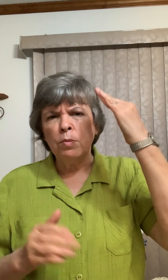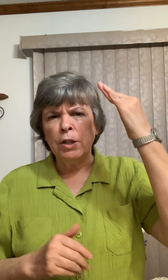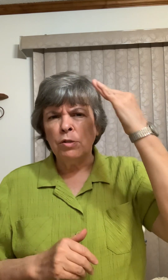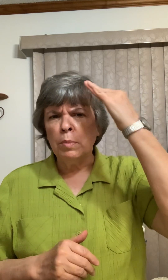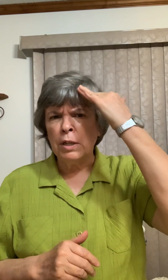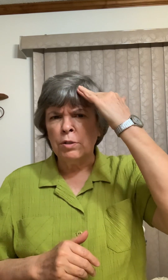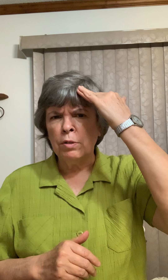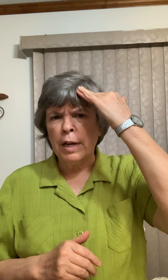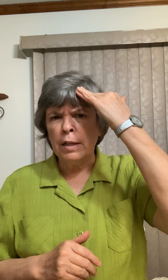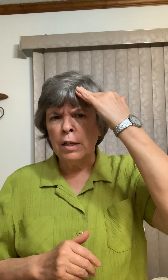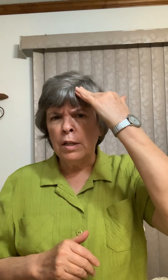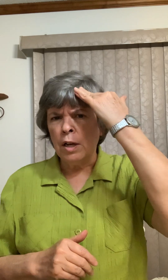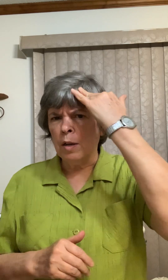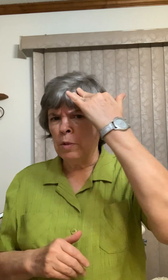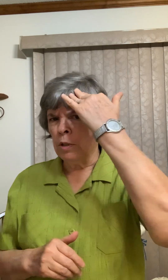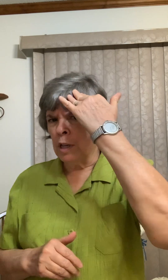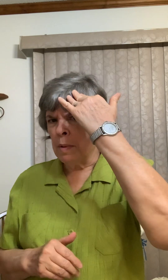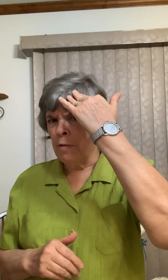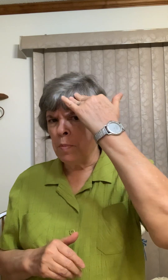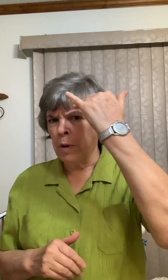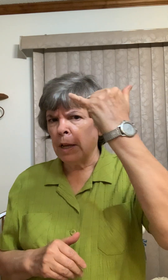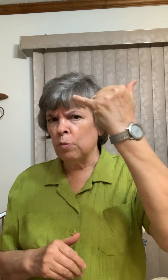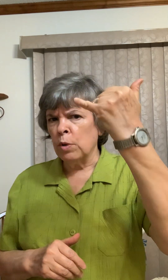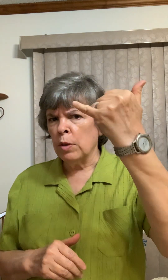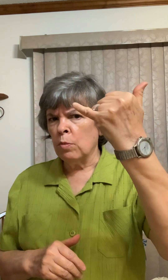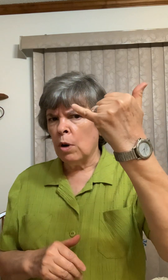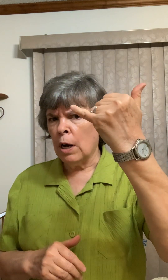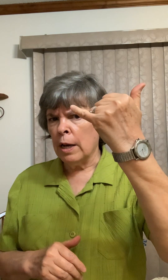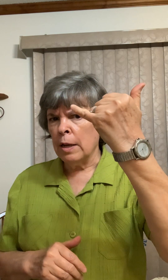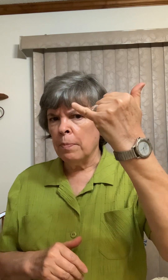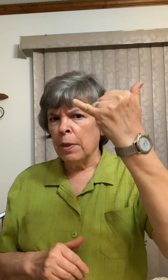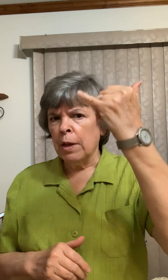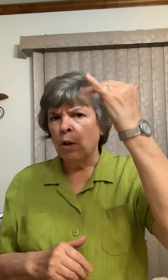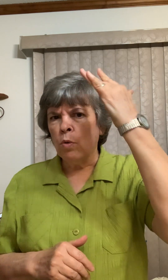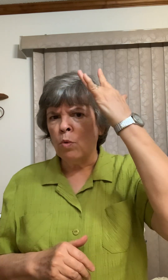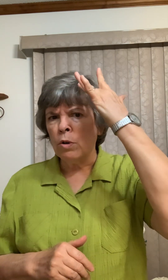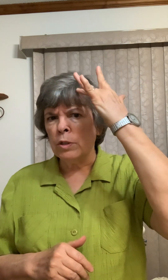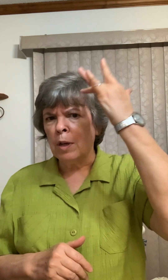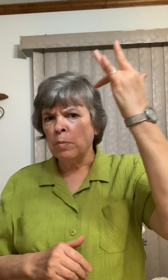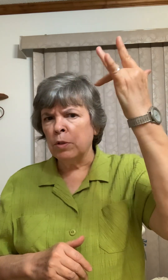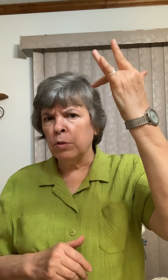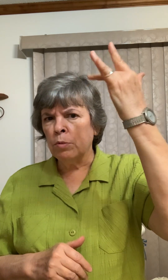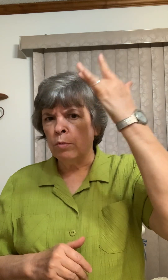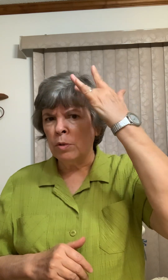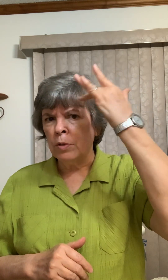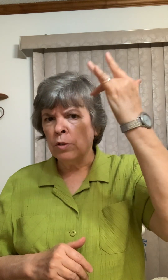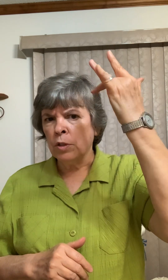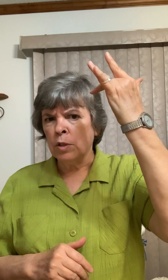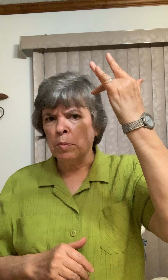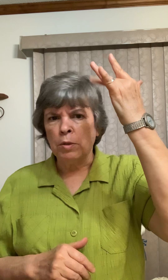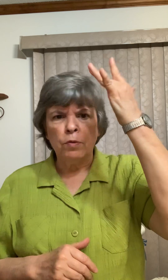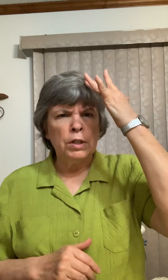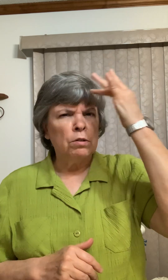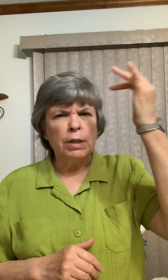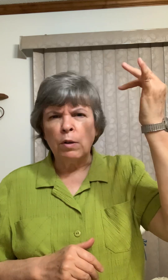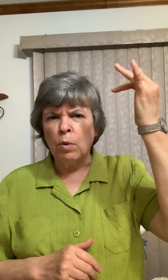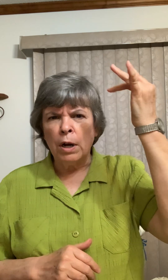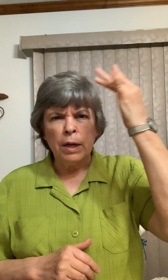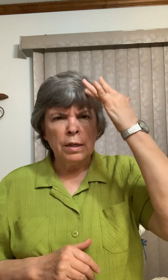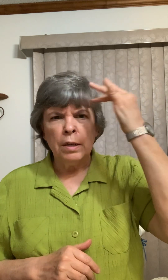ways you might do that. You can come out from your head with a why, or some do just the middle finger, like why.